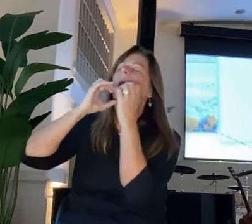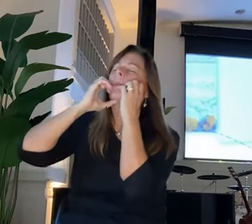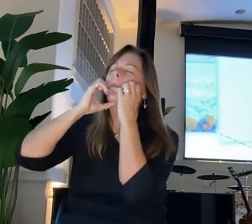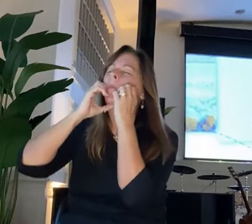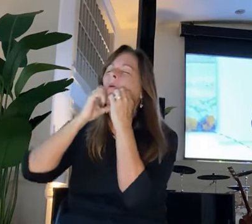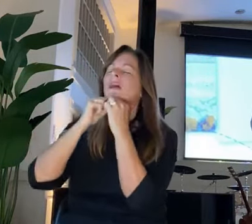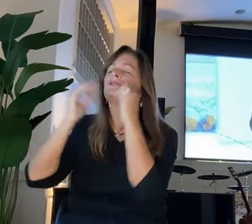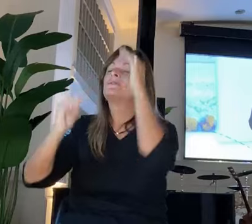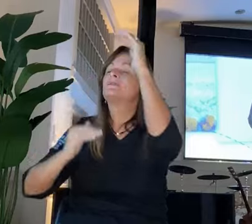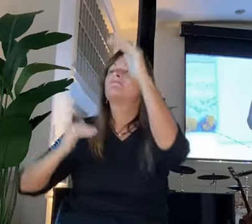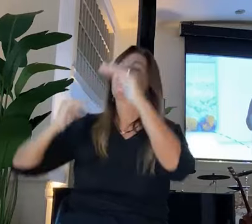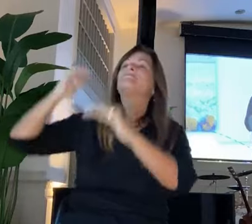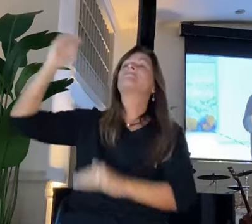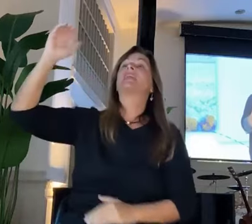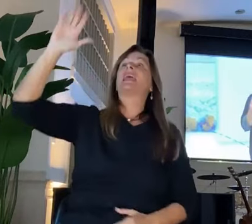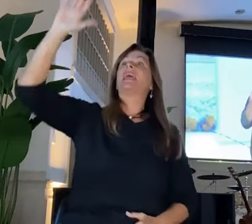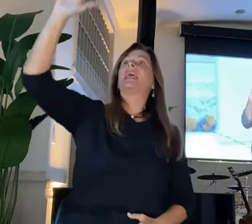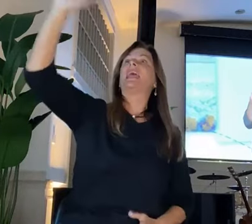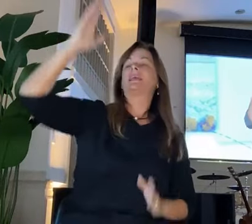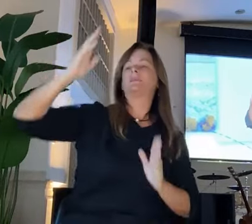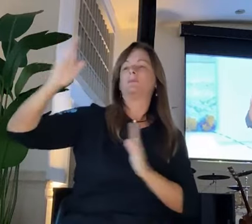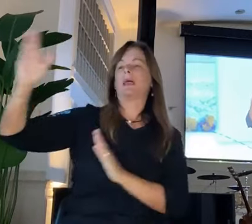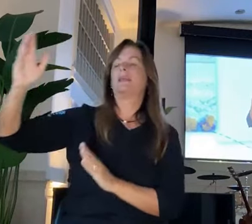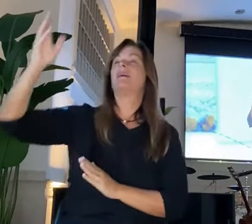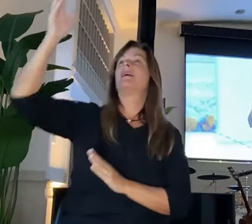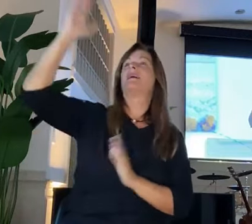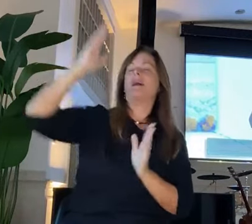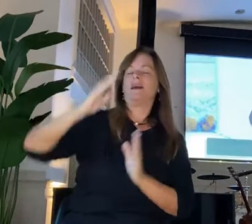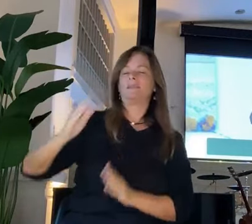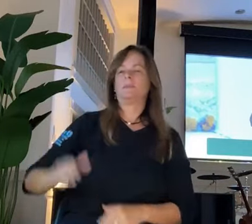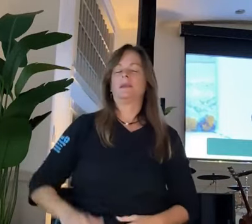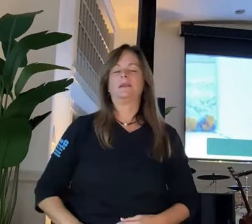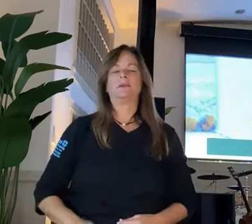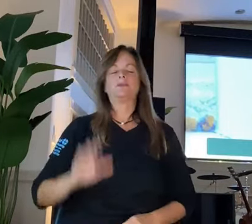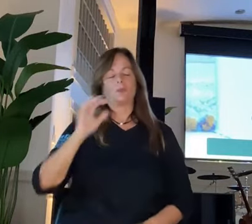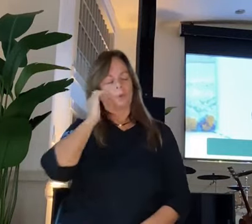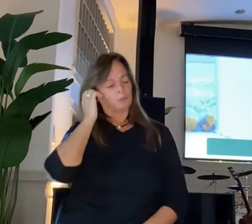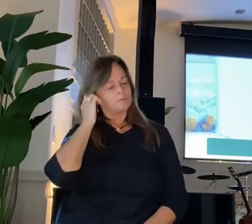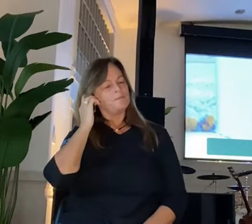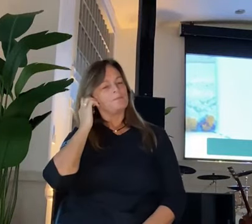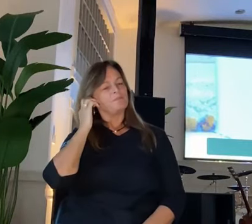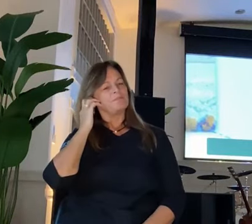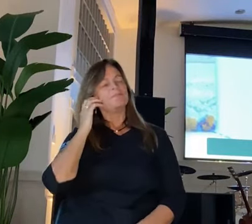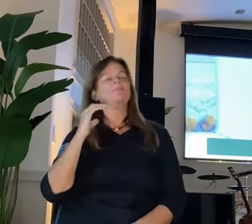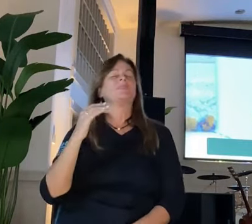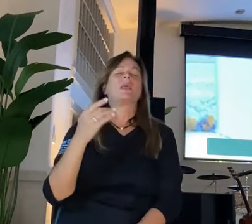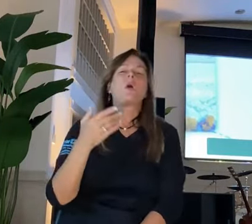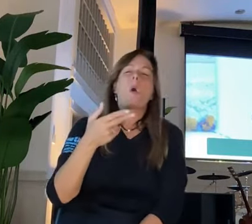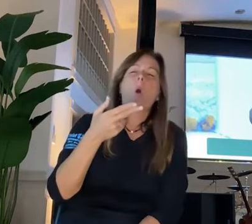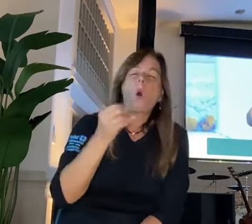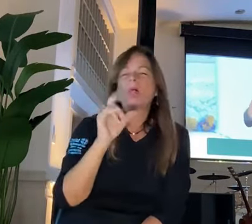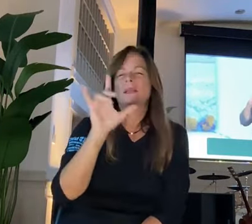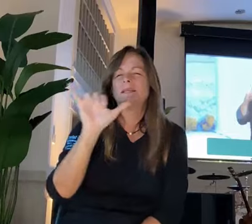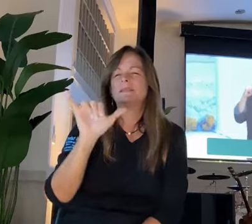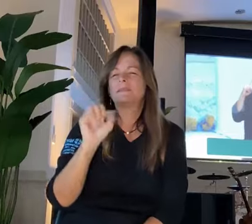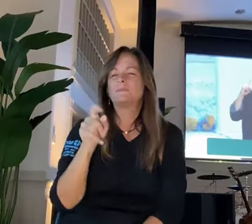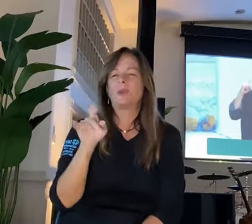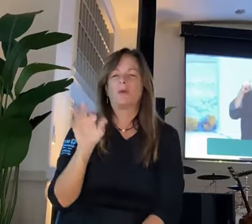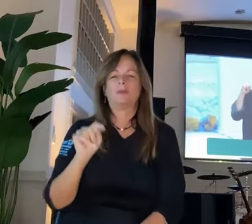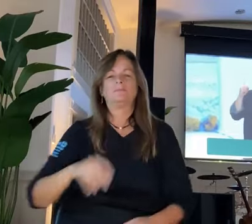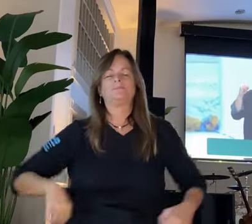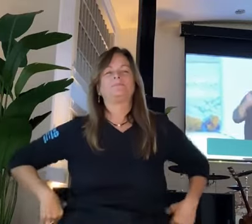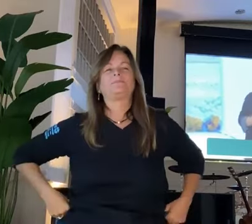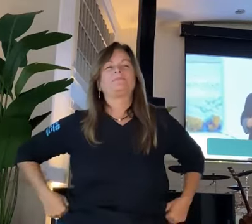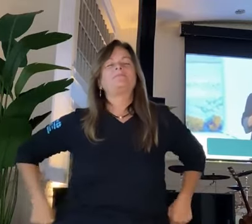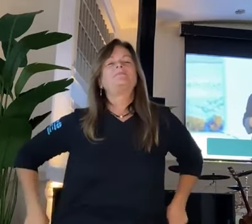So first you can understand that he's God. Holy Spirit is God. He is as much God